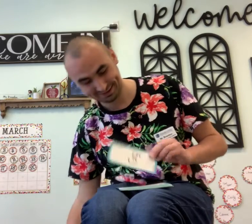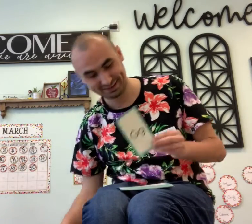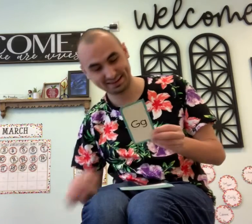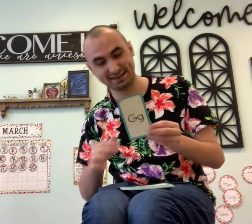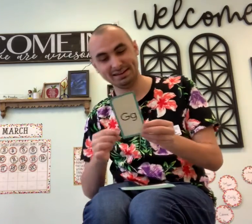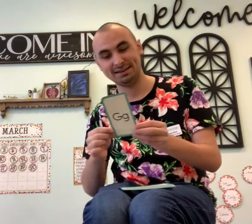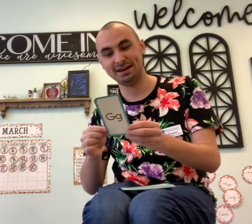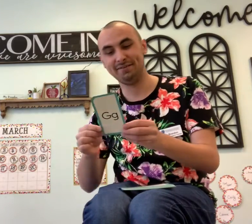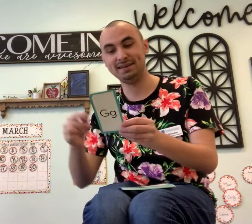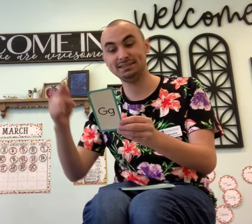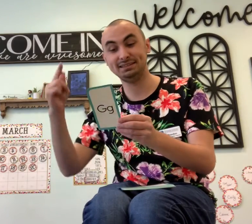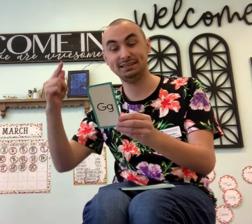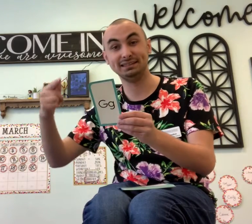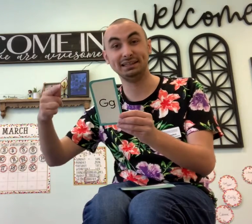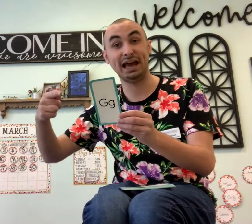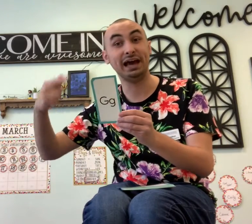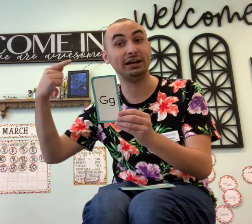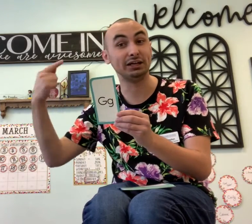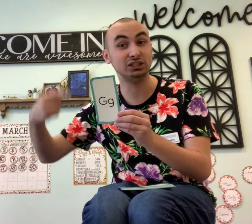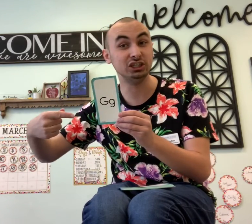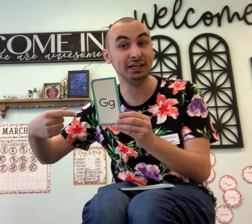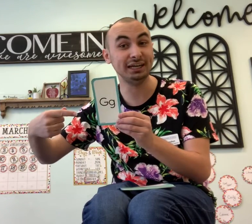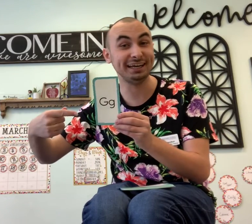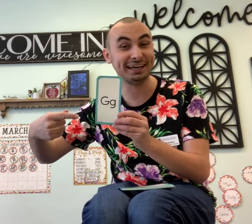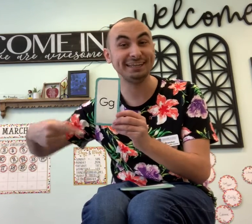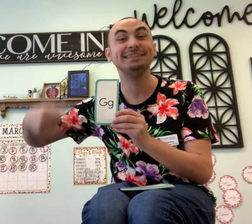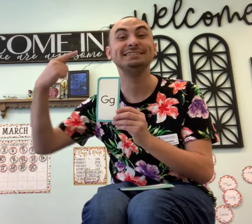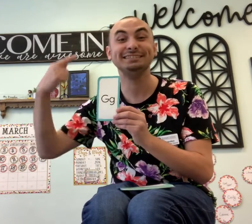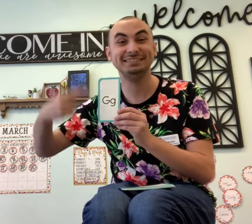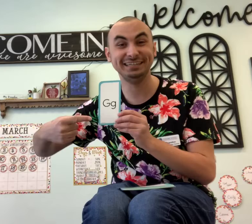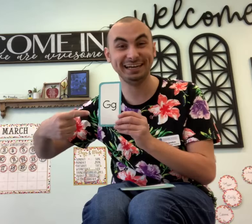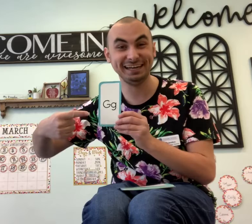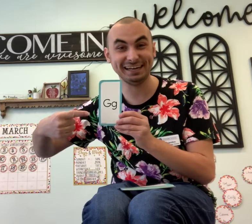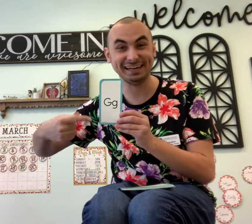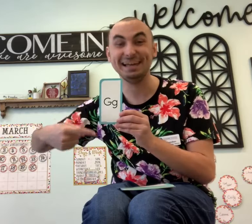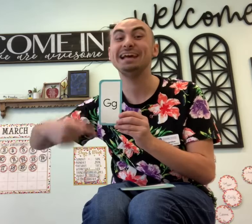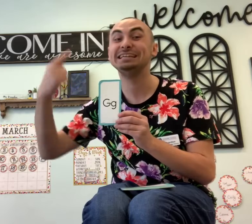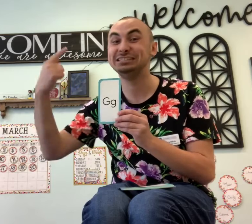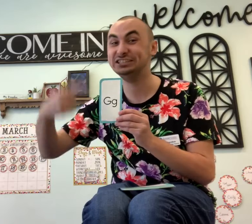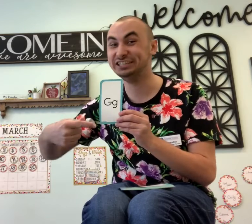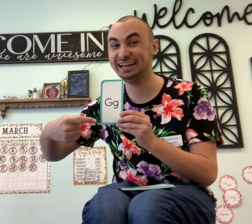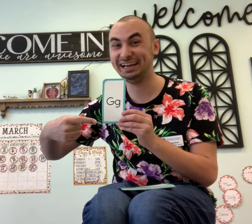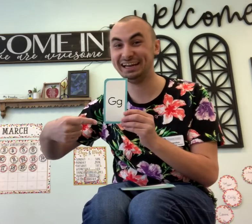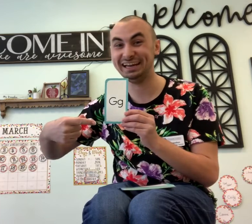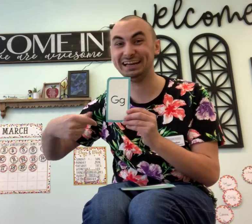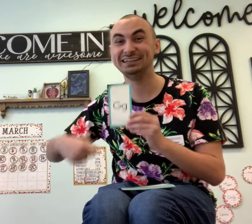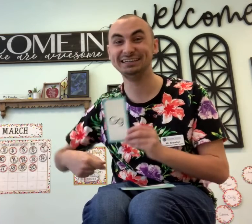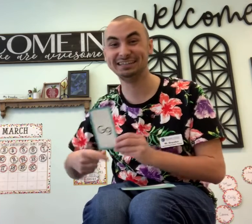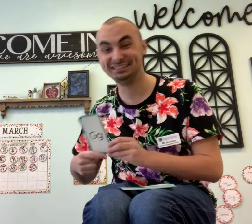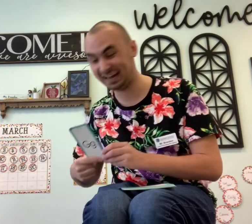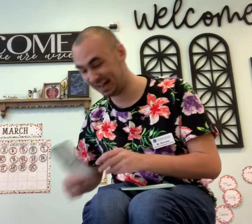Now this is the letter G. G. G. G. job.